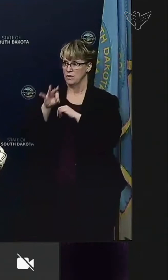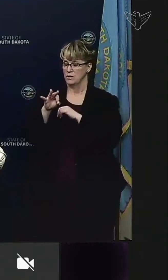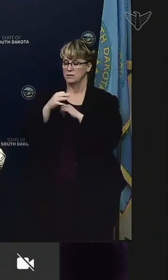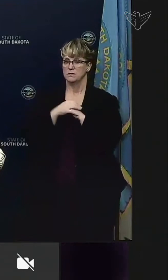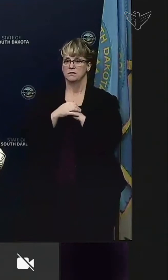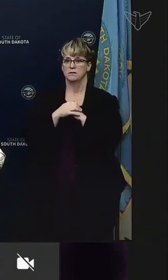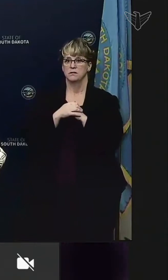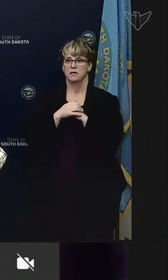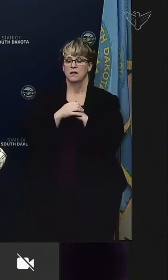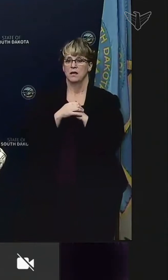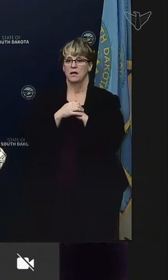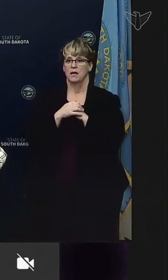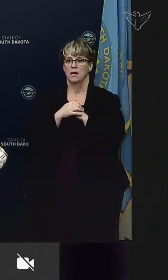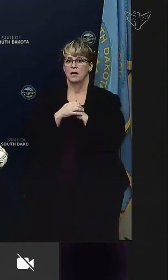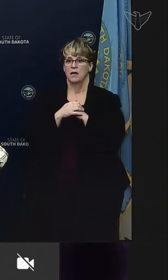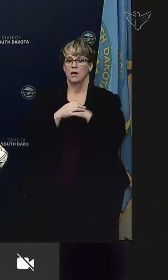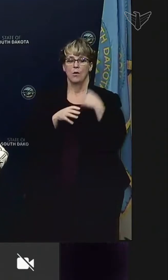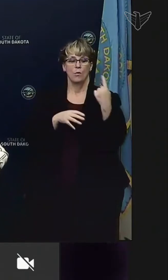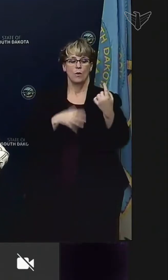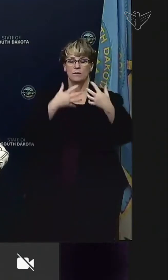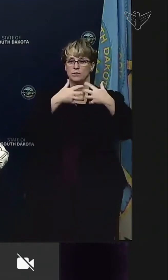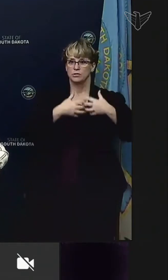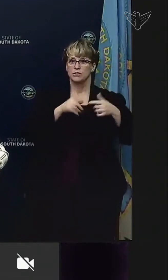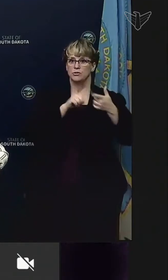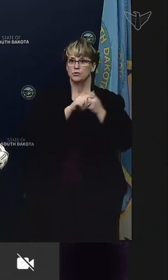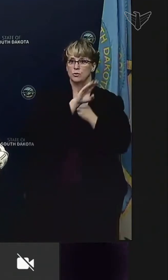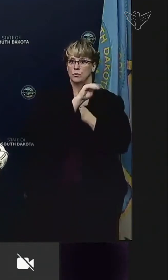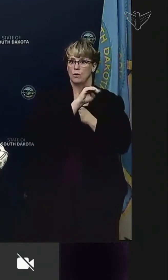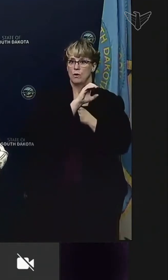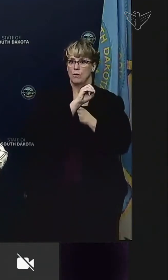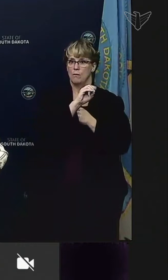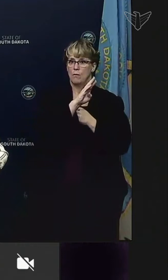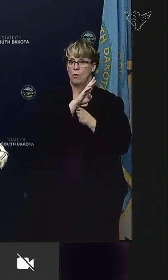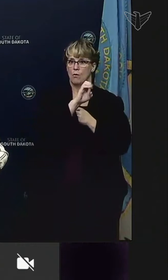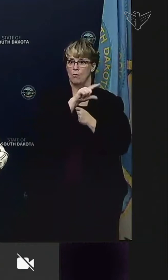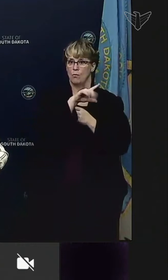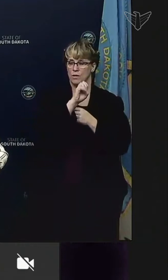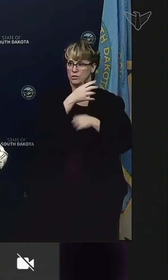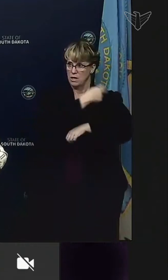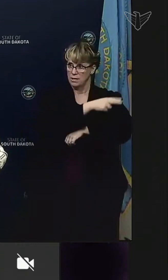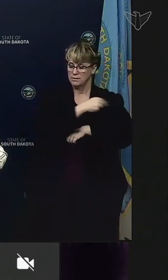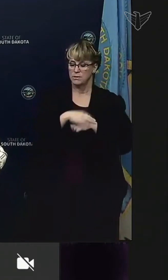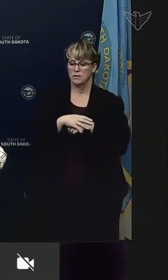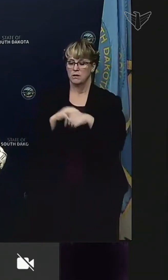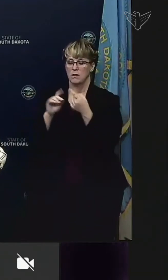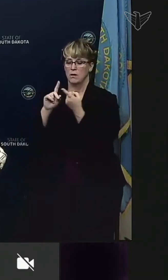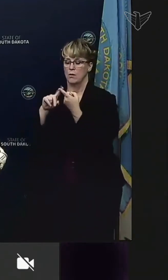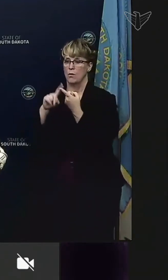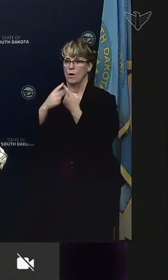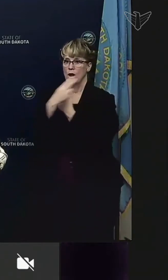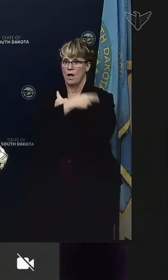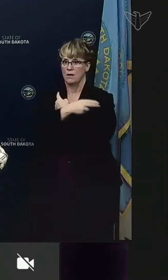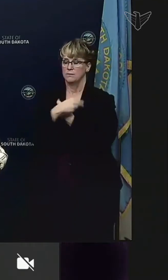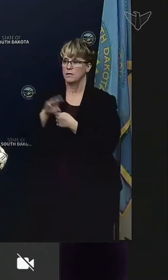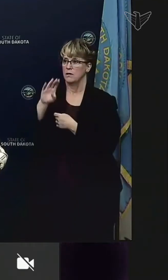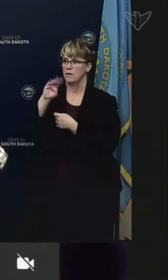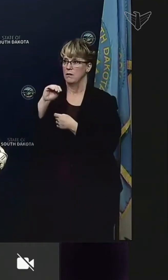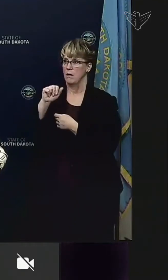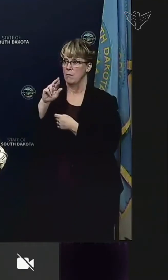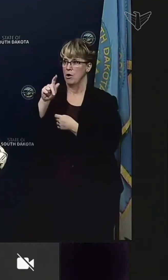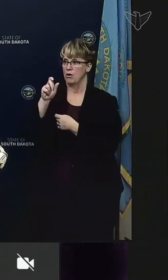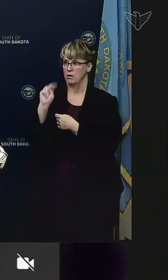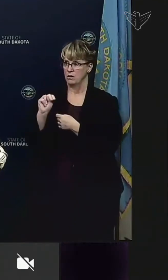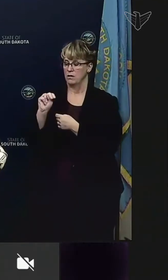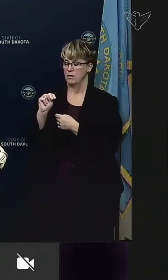Falls, 1 machine to the Mobridge Hospital, 1 to the hospital in Martin, which is Bennett County